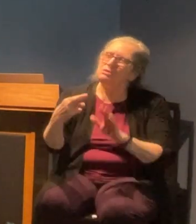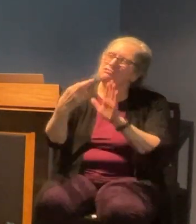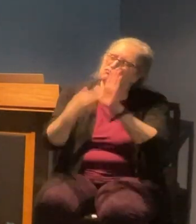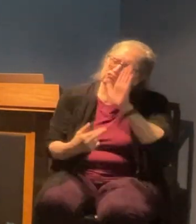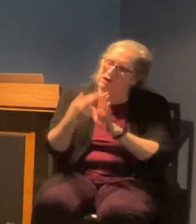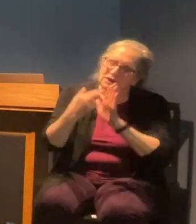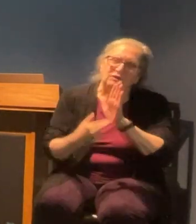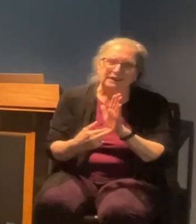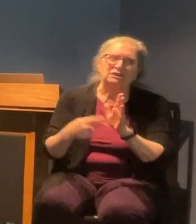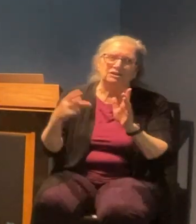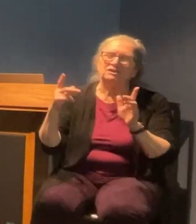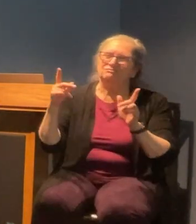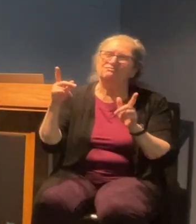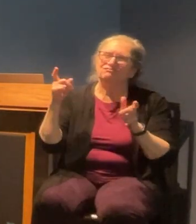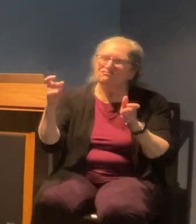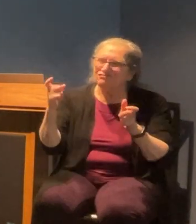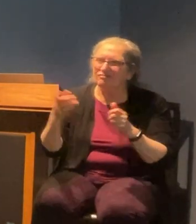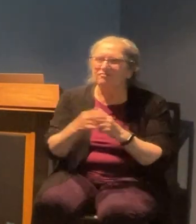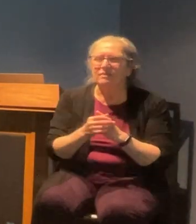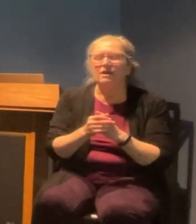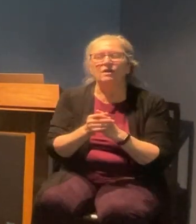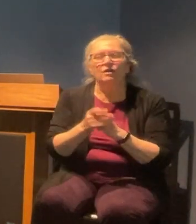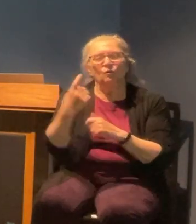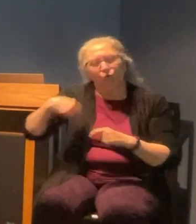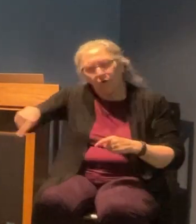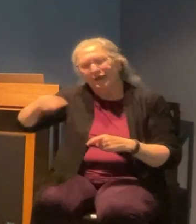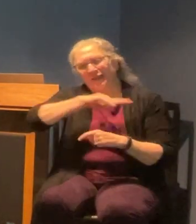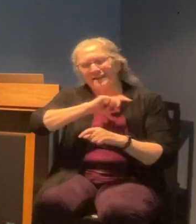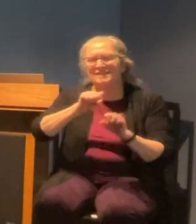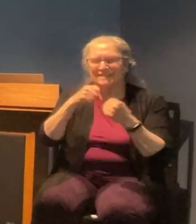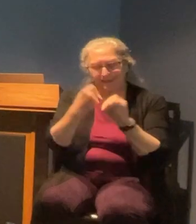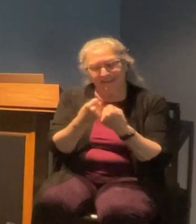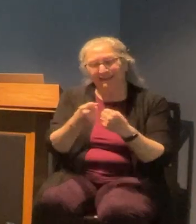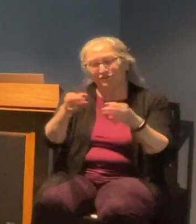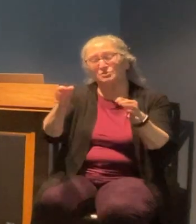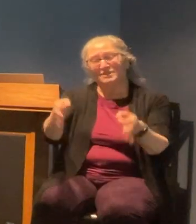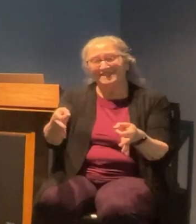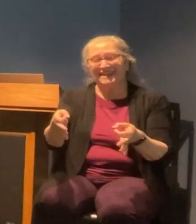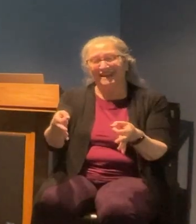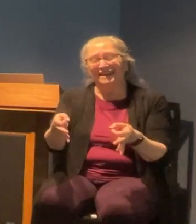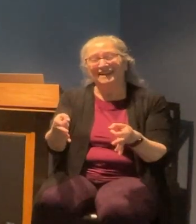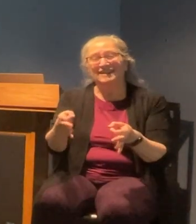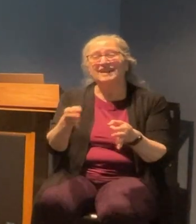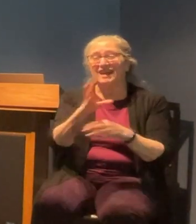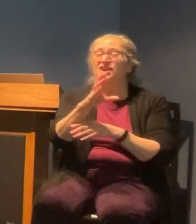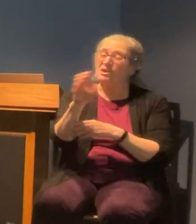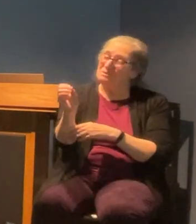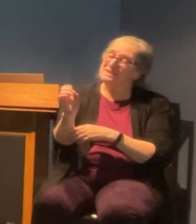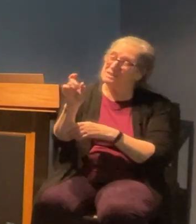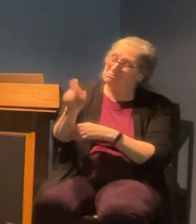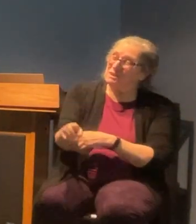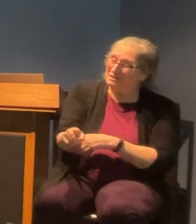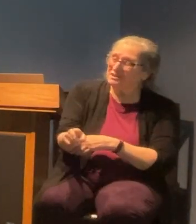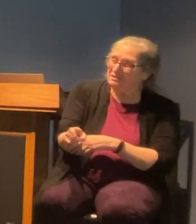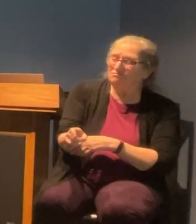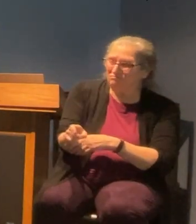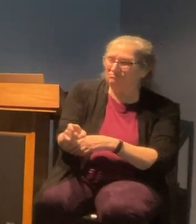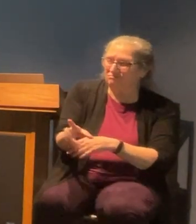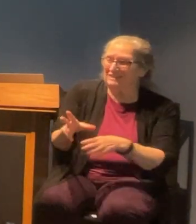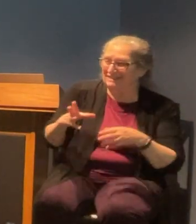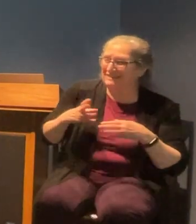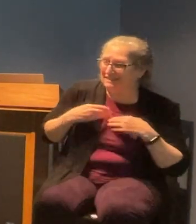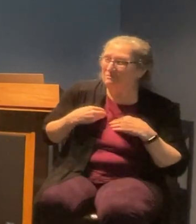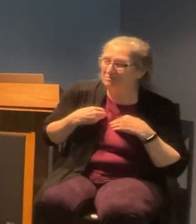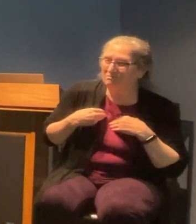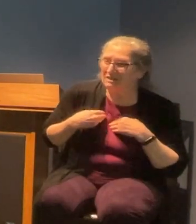to be something that we decide on as a society, and that companies are being accountable for, because until they